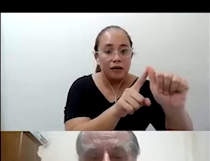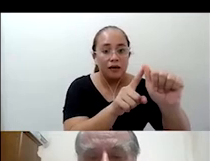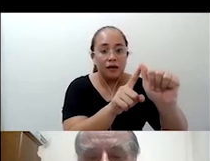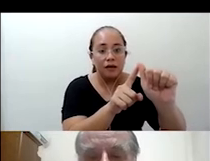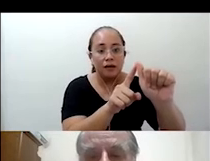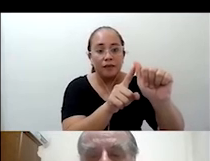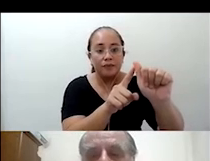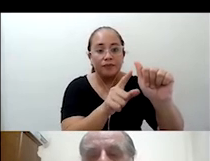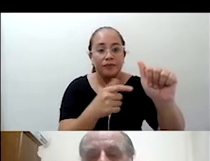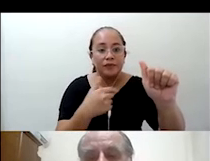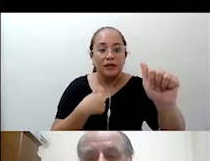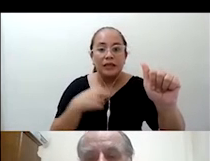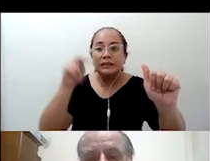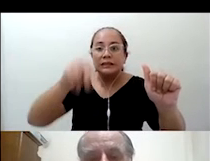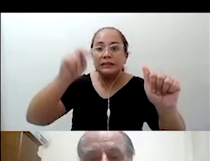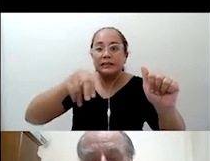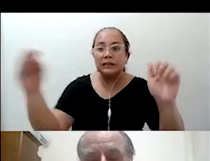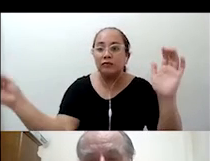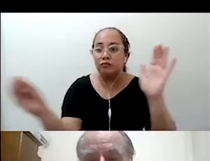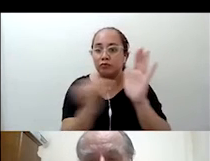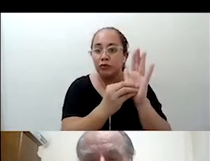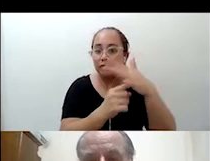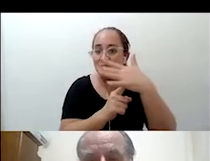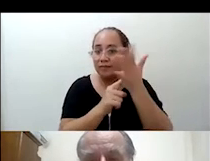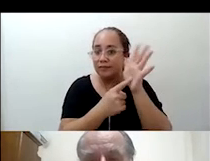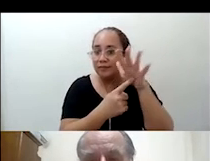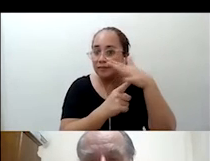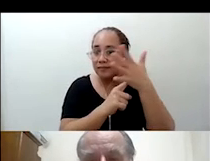you did need to put in palm orientation,